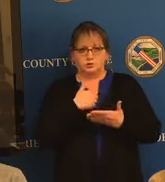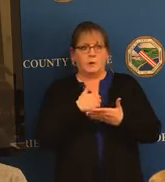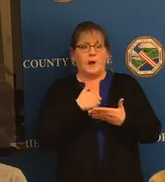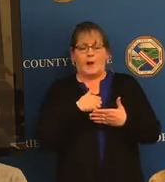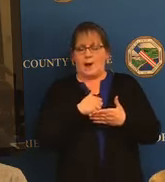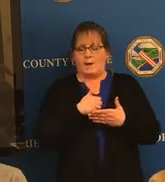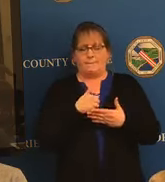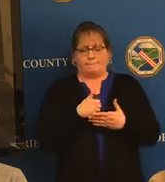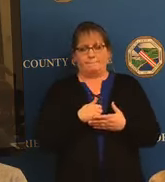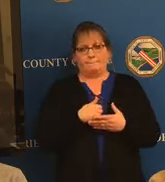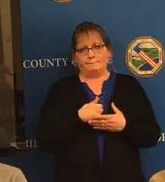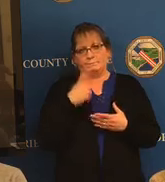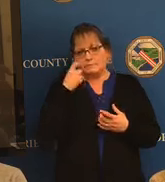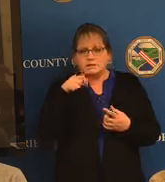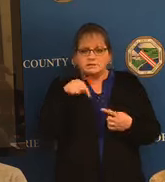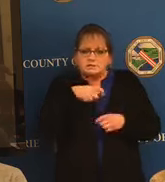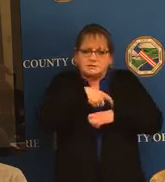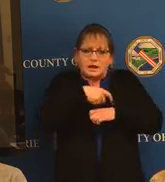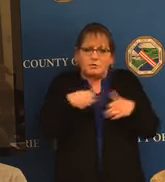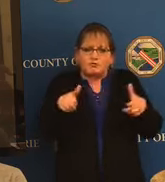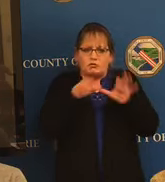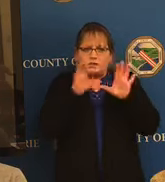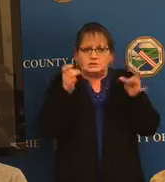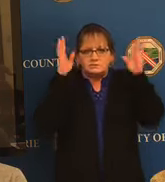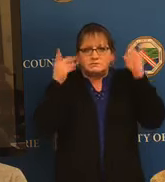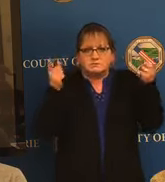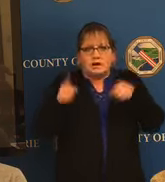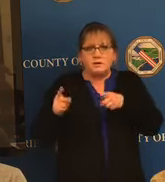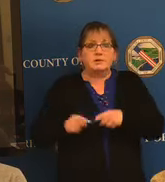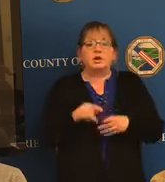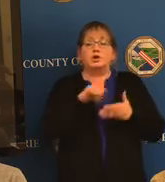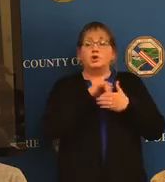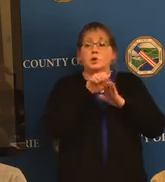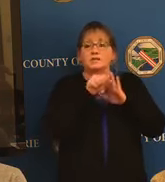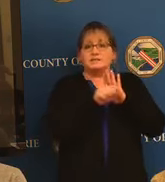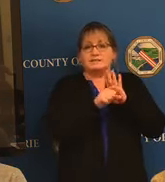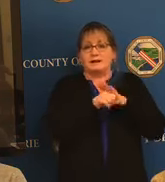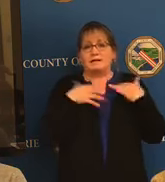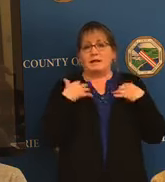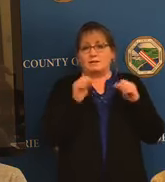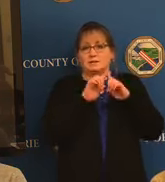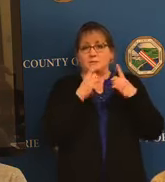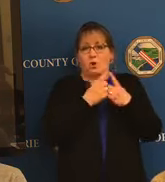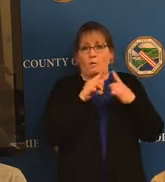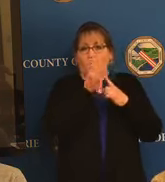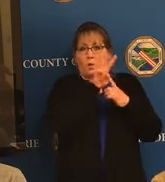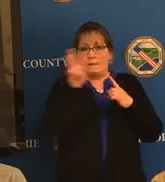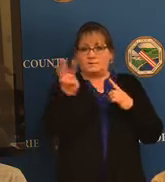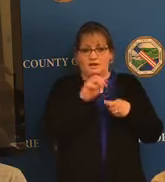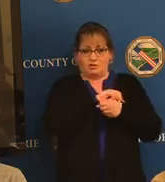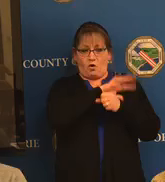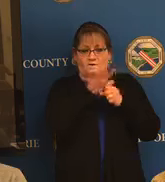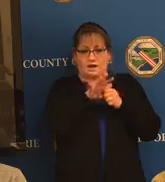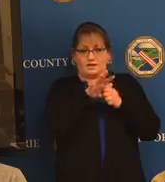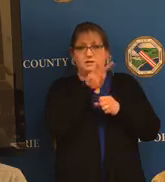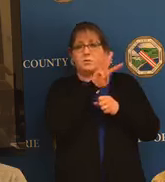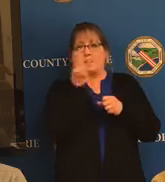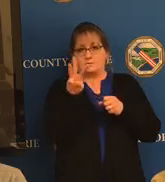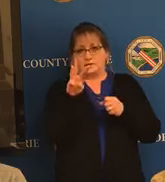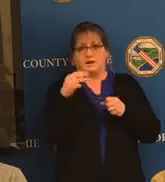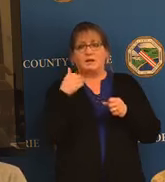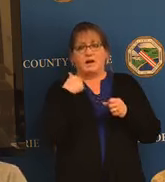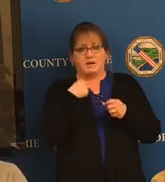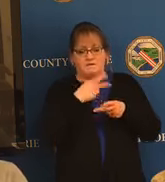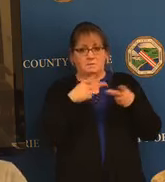this time of crisis. There is information on the New York State Health Department's website. On their COVID-19 website, there's a site